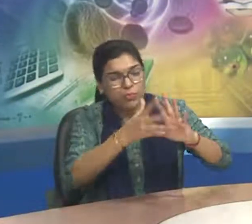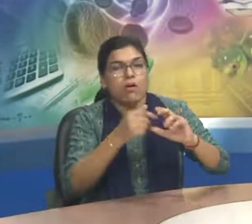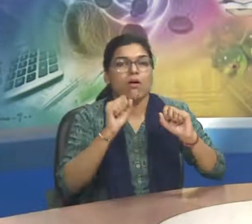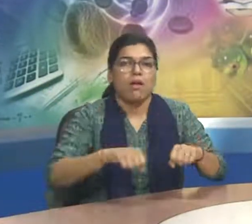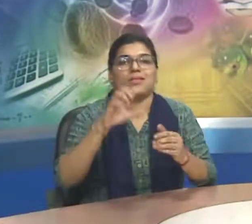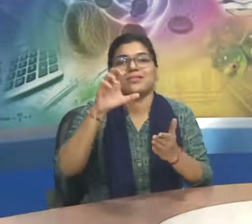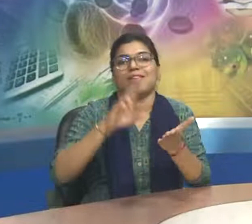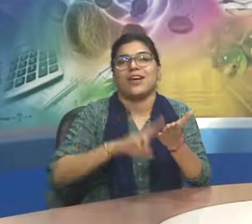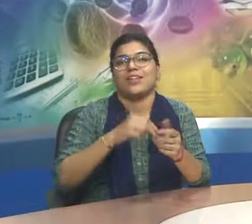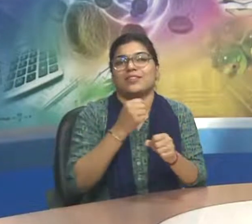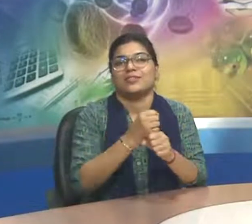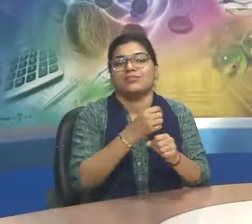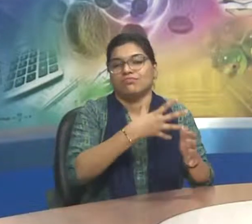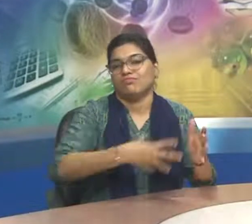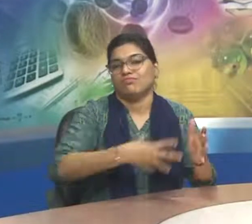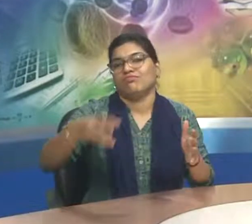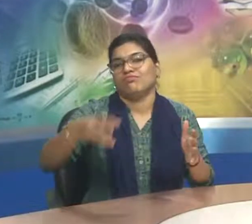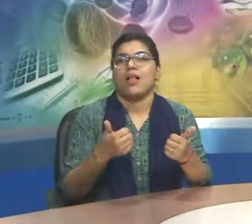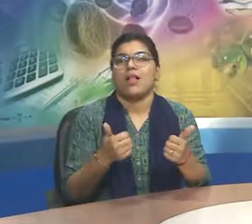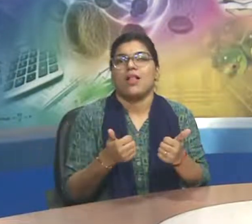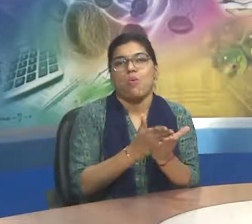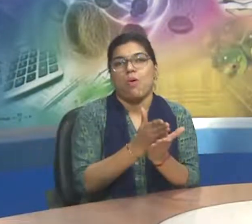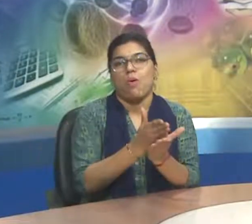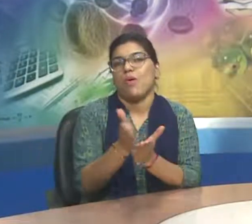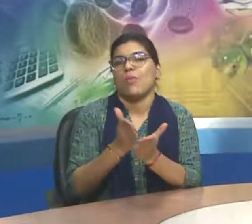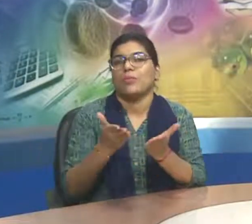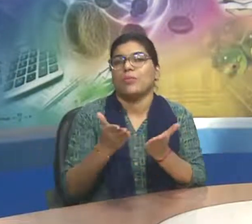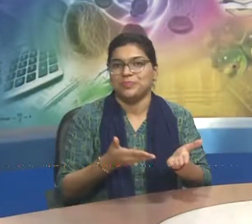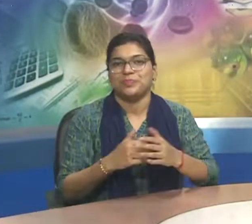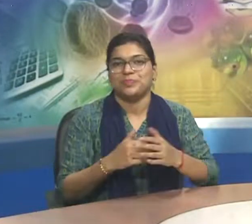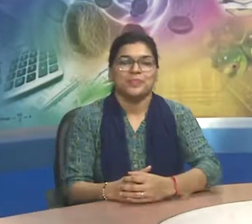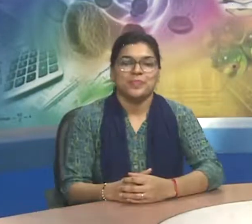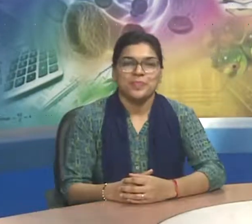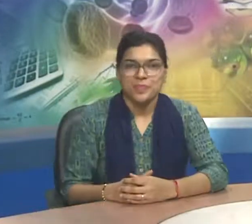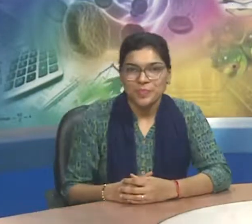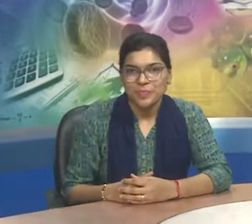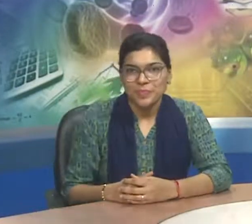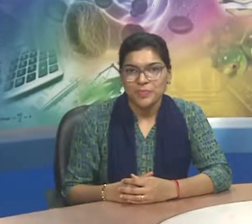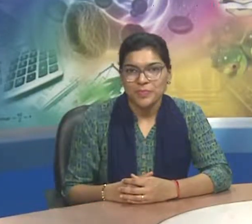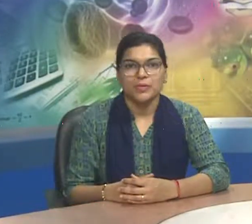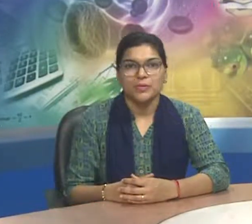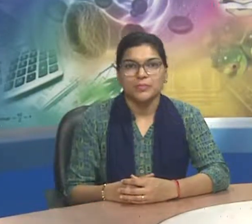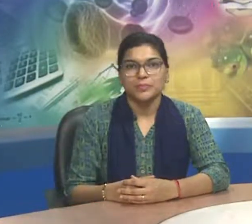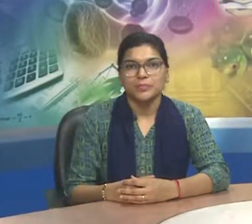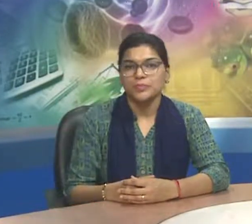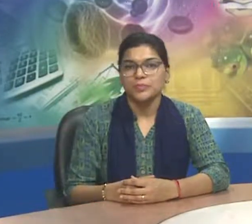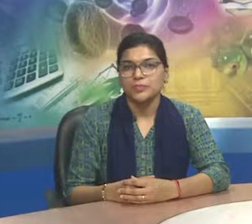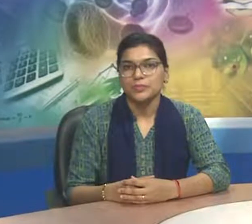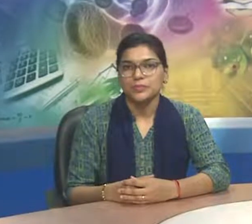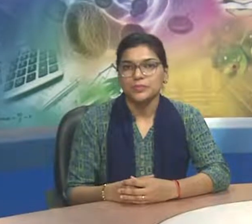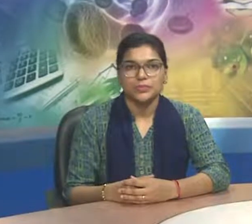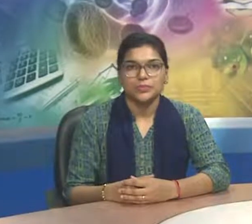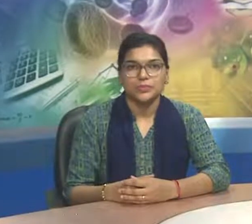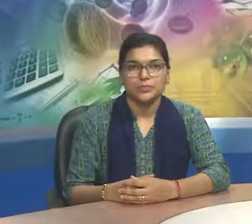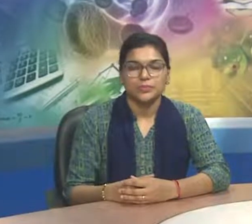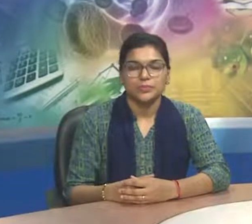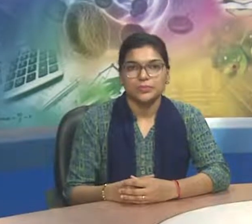by the compressing of natural gases. So that is why it is called as CNG in